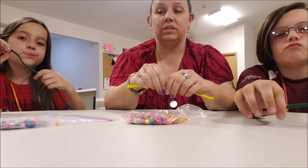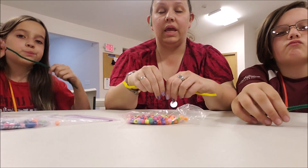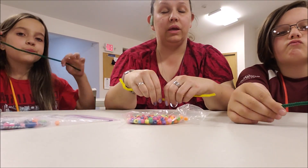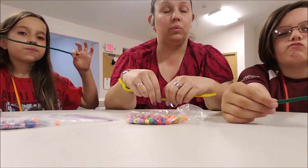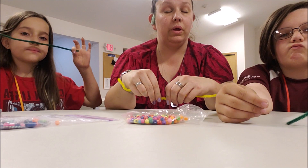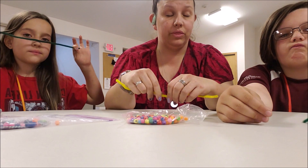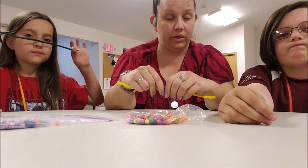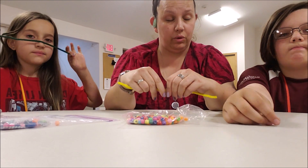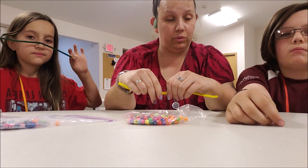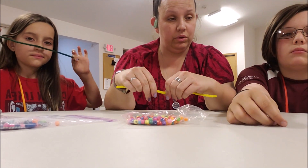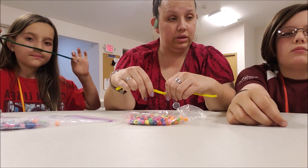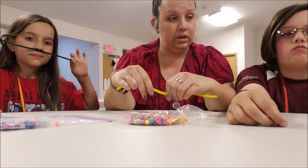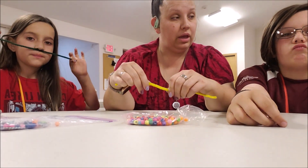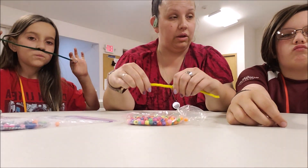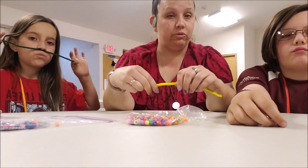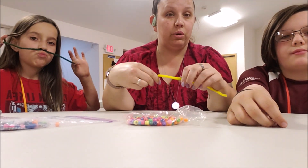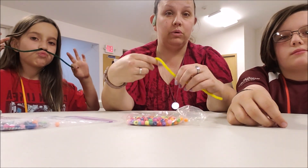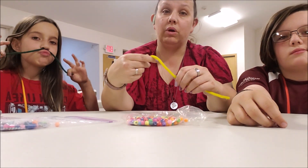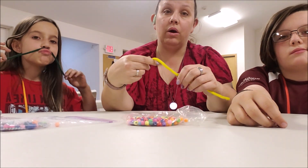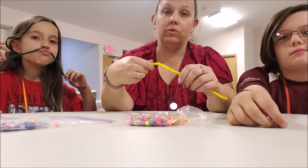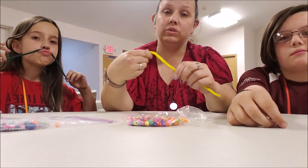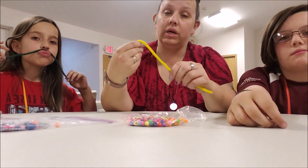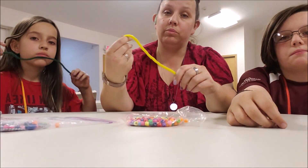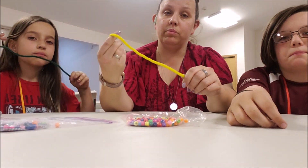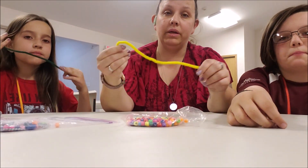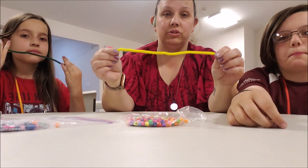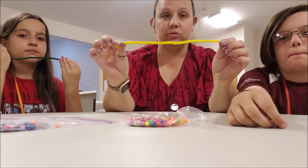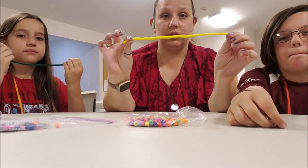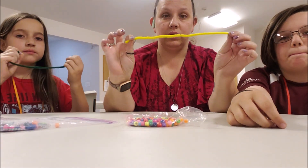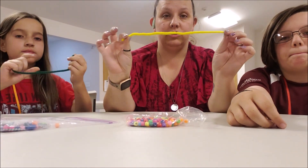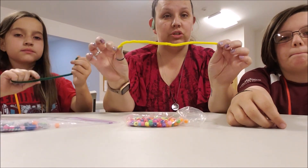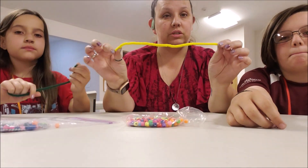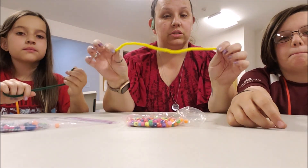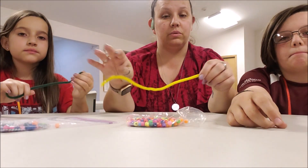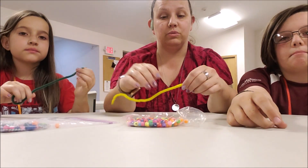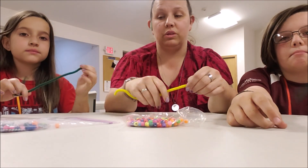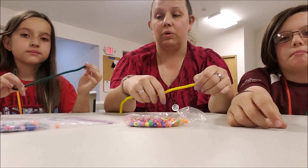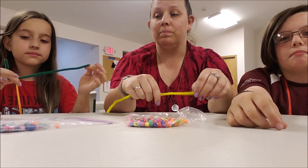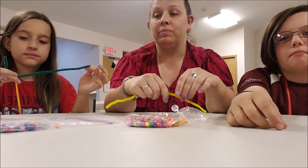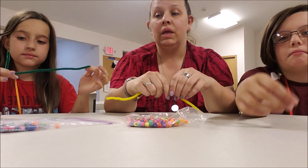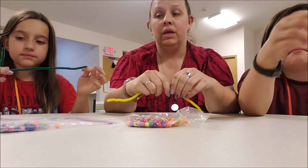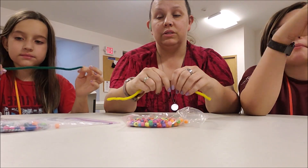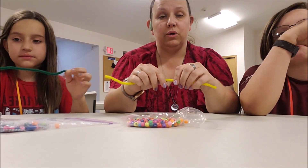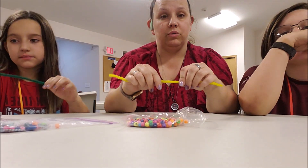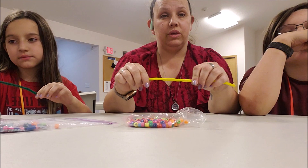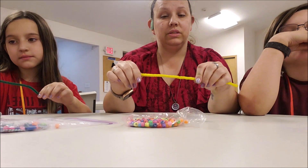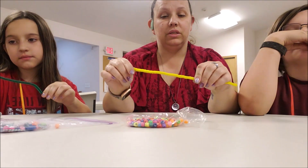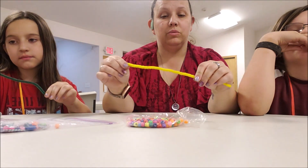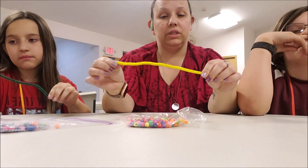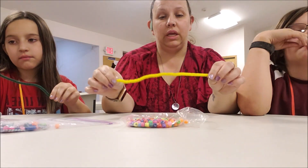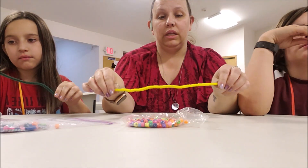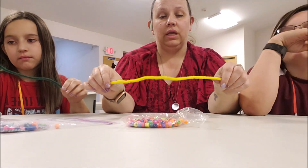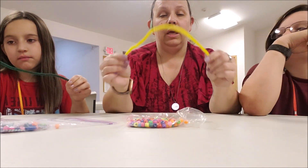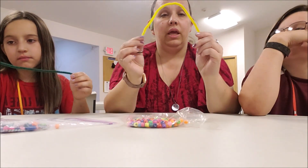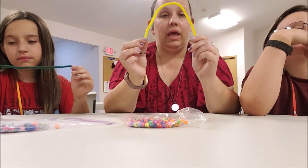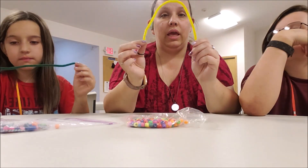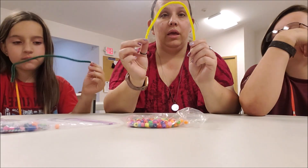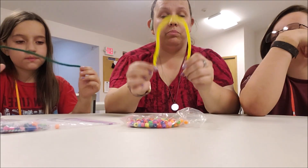take with you everywhere you go to help remind you that Jesus is always with you. So things that you will need: a